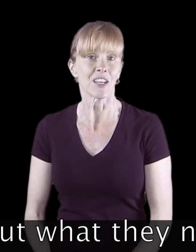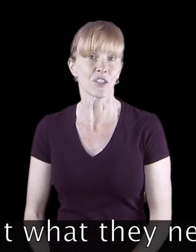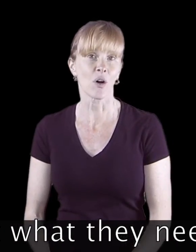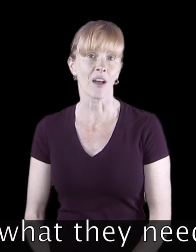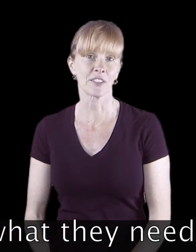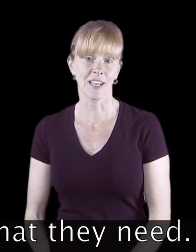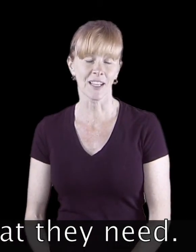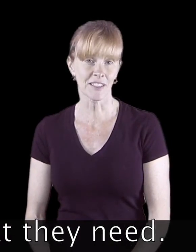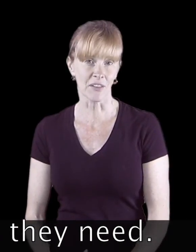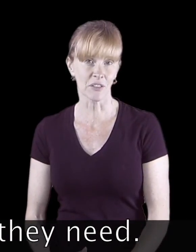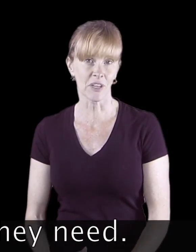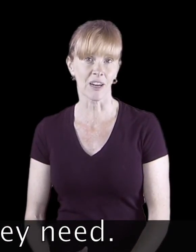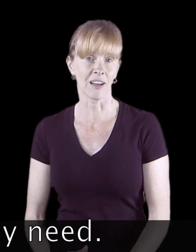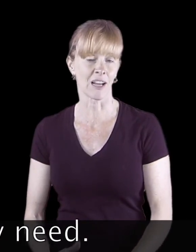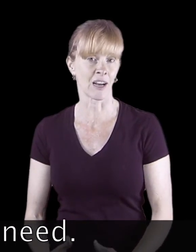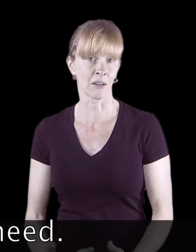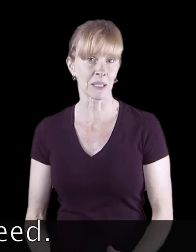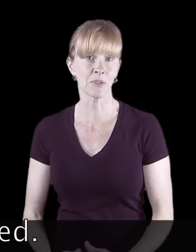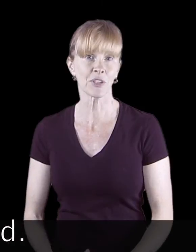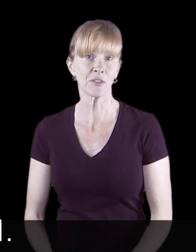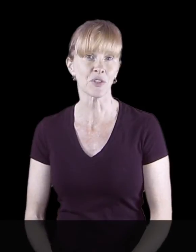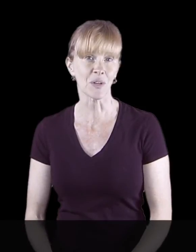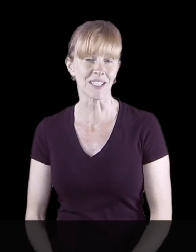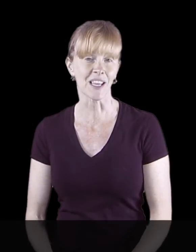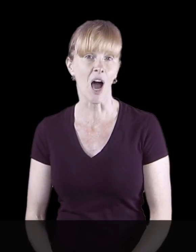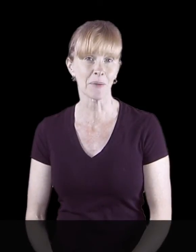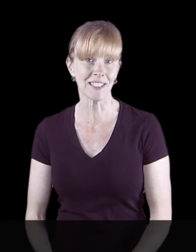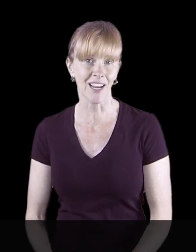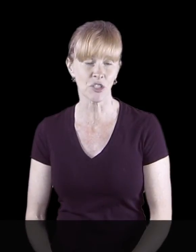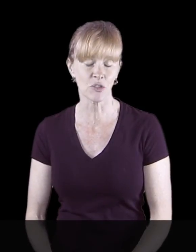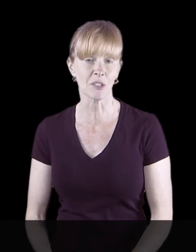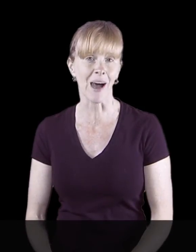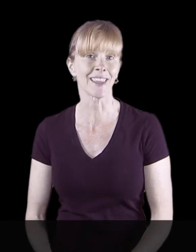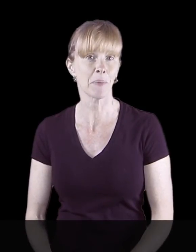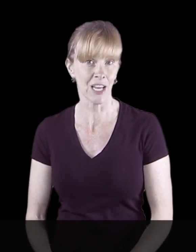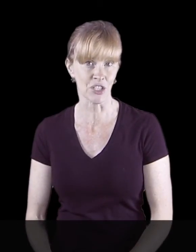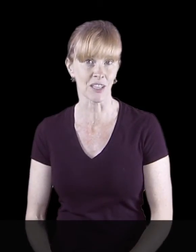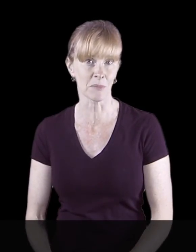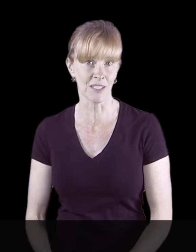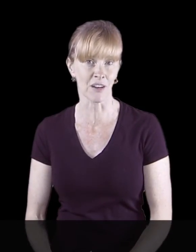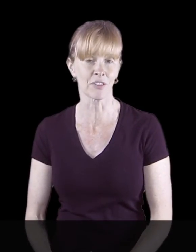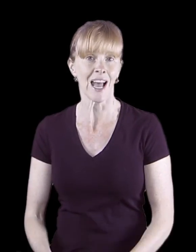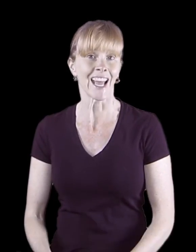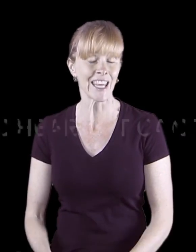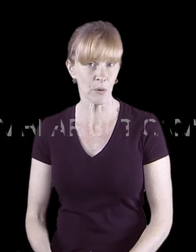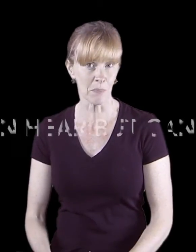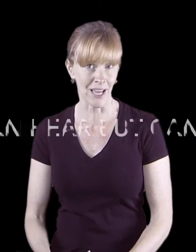So I've designed several clips for you so you can see common signs used by the patient themselves, a hearing